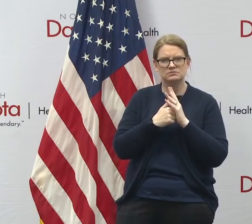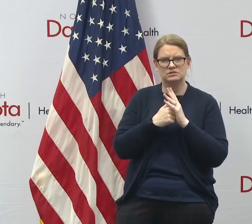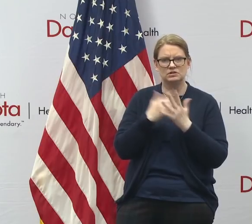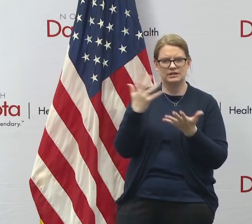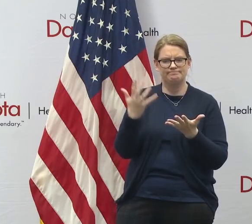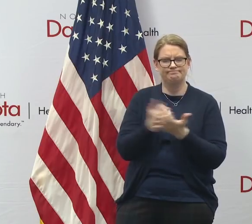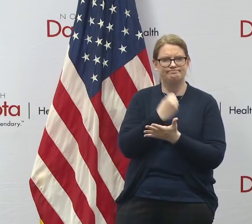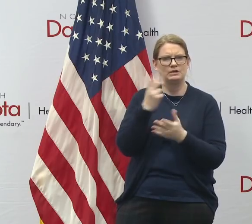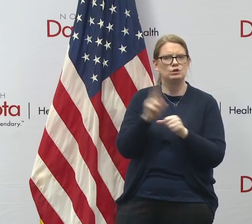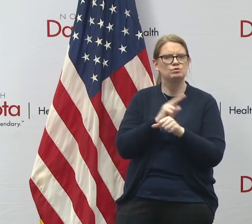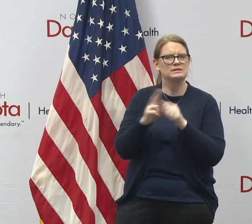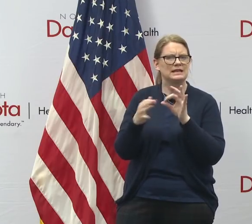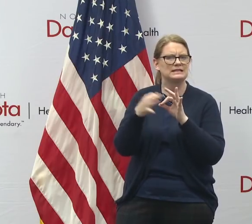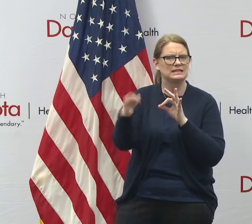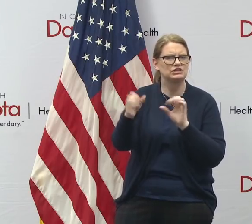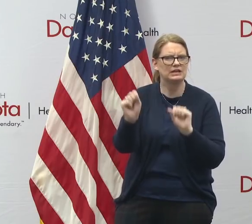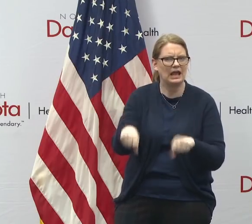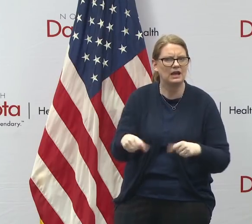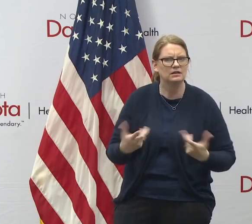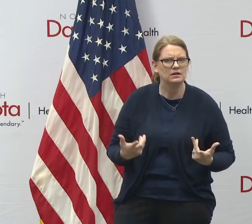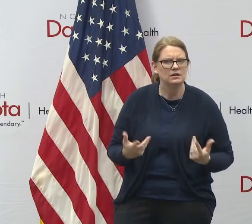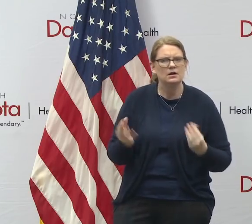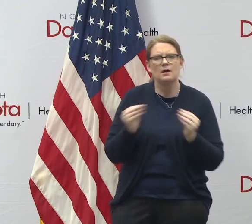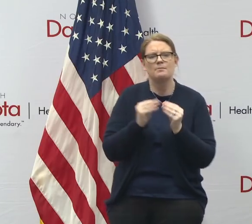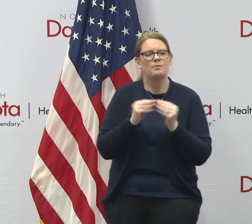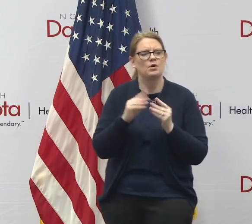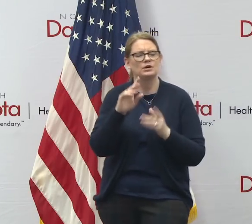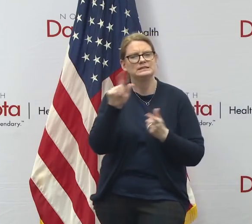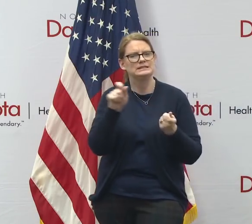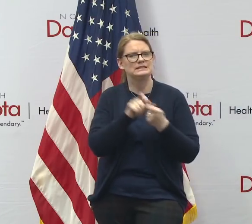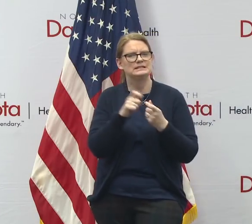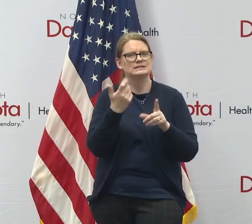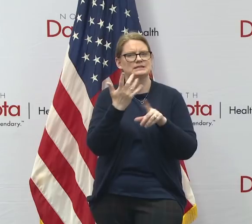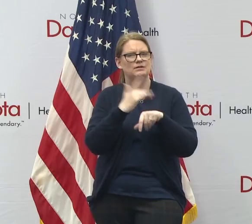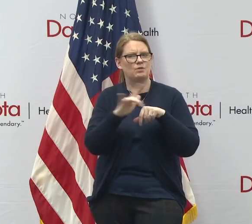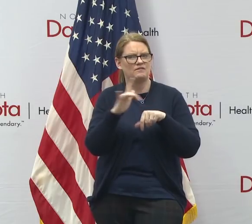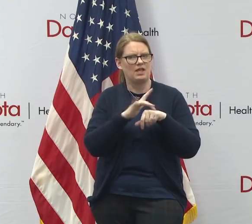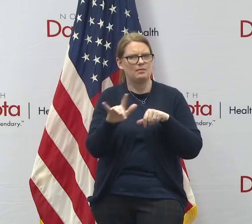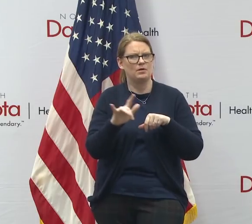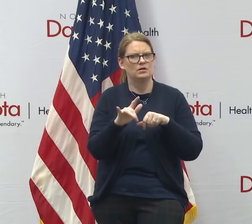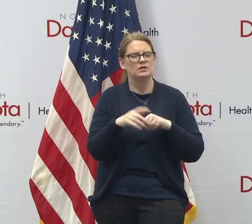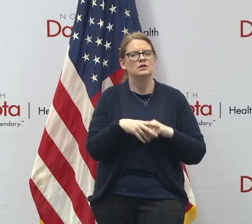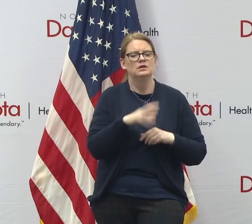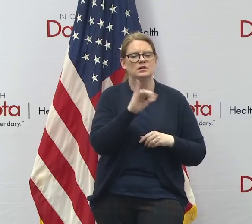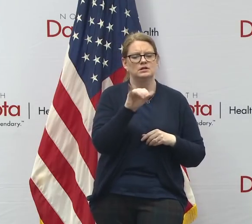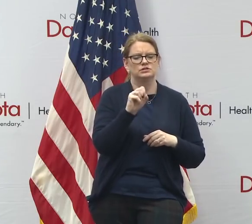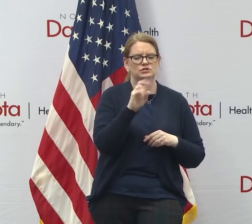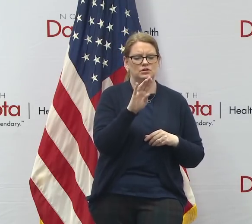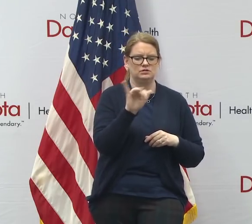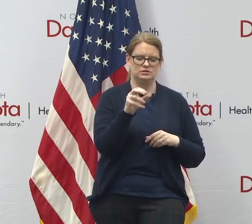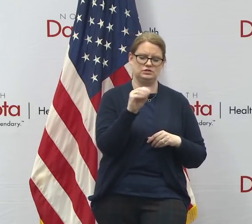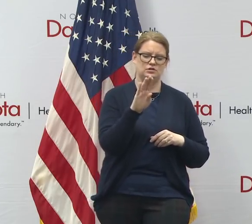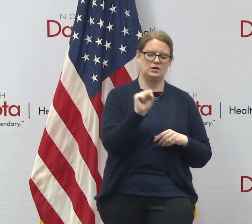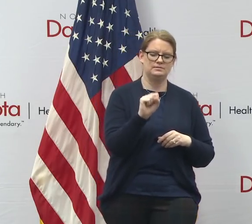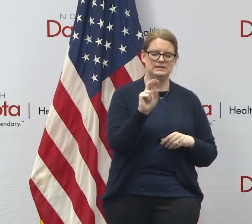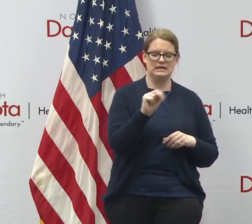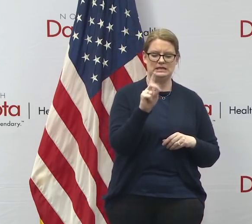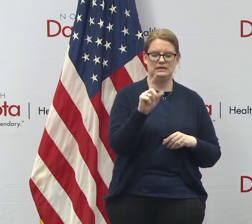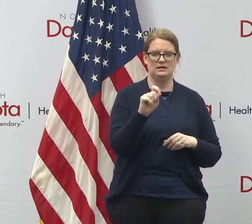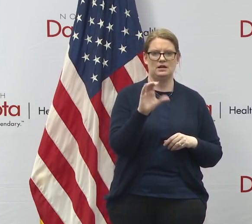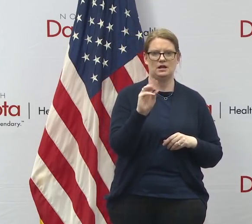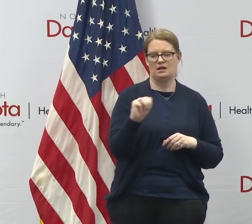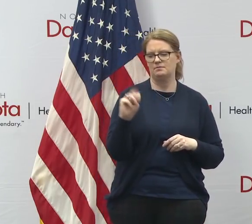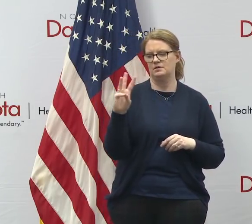this extension. More details are going to be available for both of those on jobsnd.com,